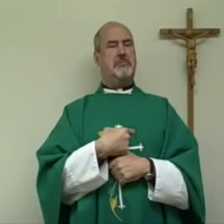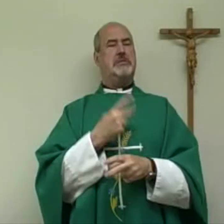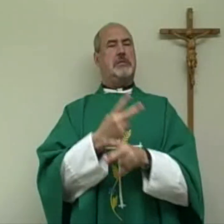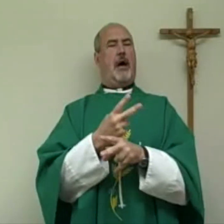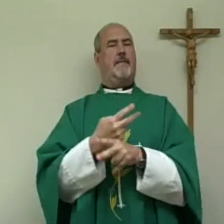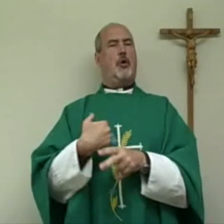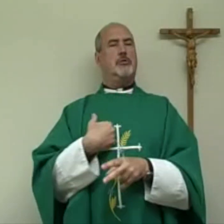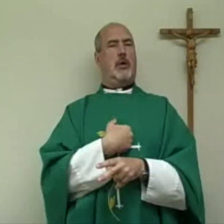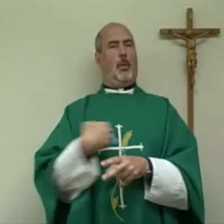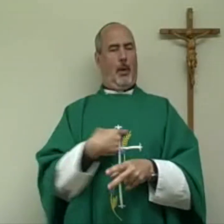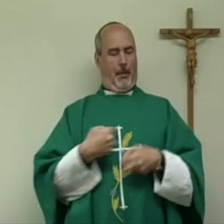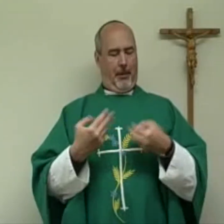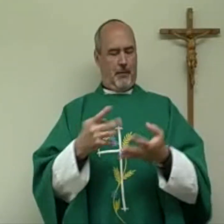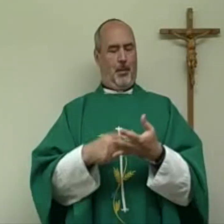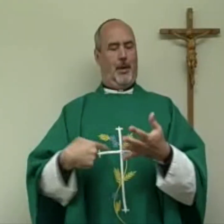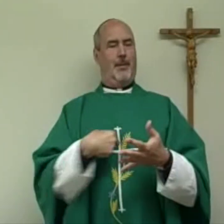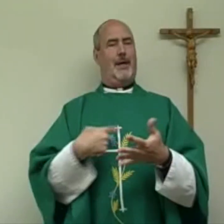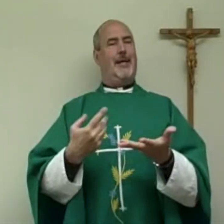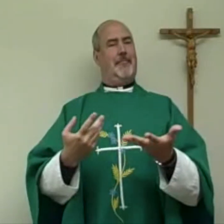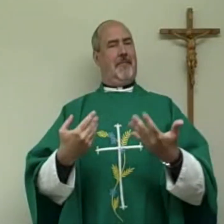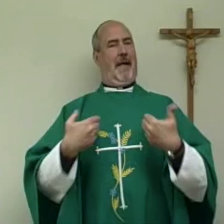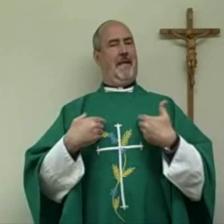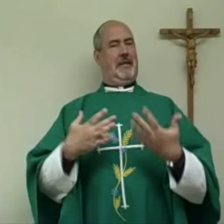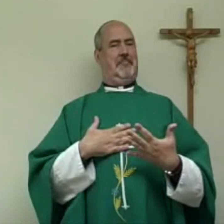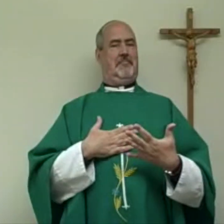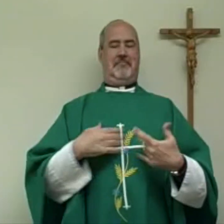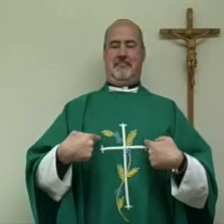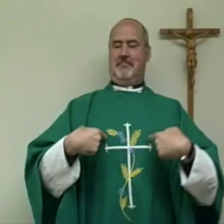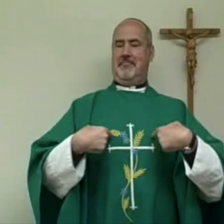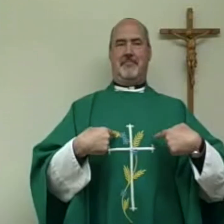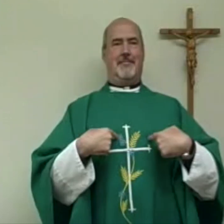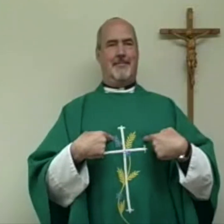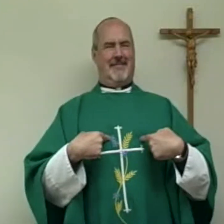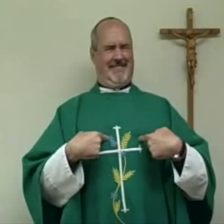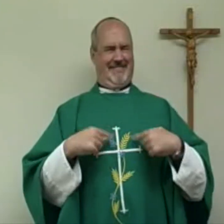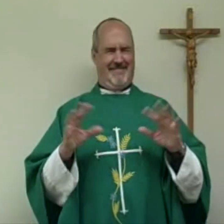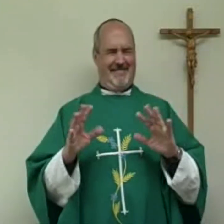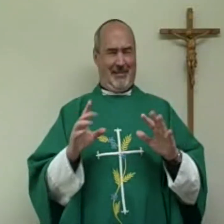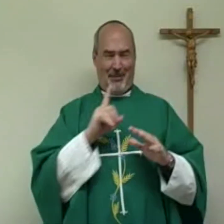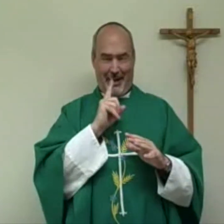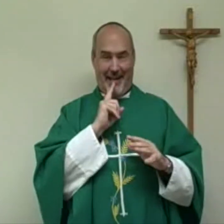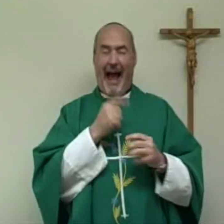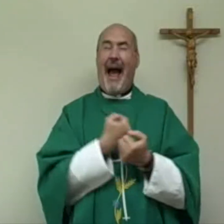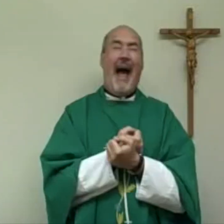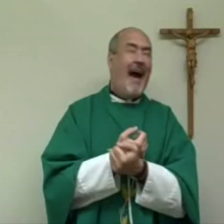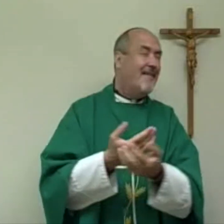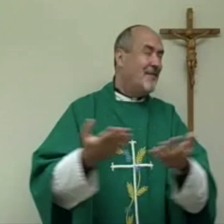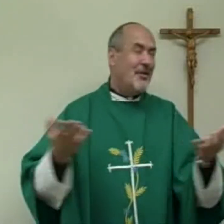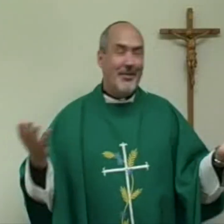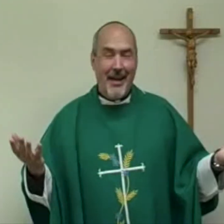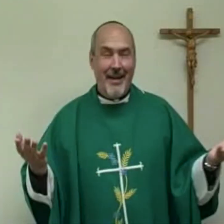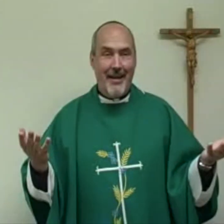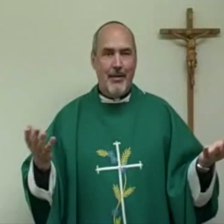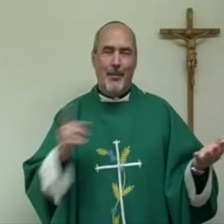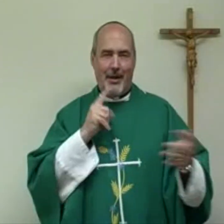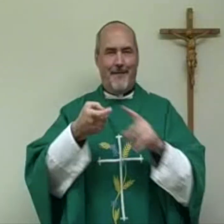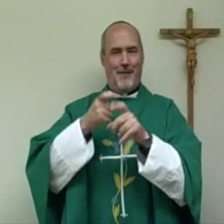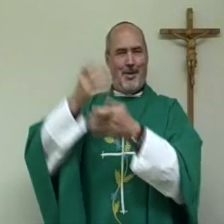play God ourselves by taking care of providing for ourselves and whatever we need. But we have